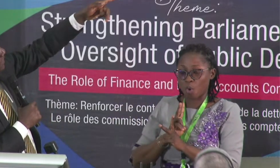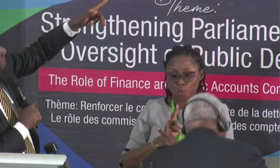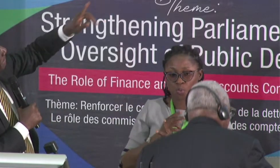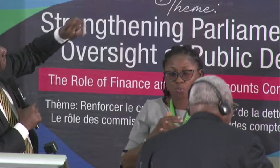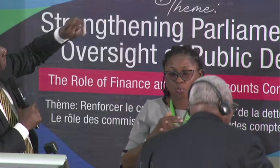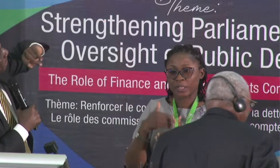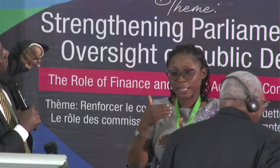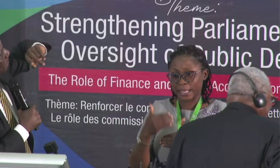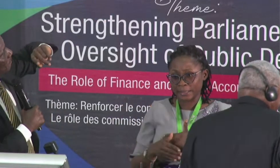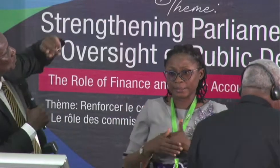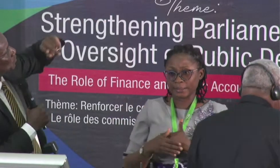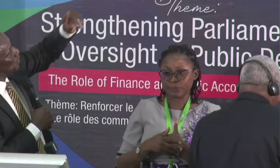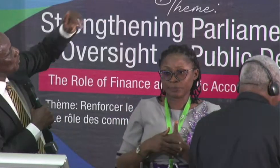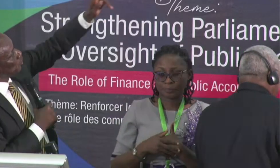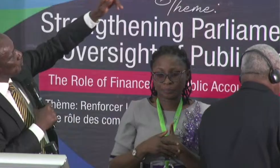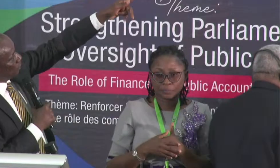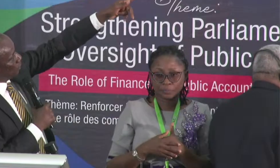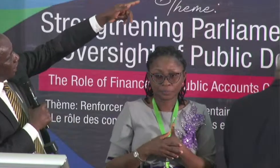slide.